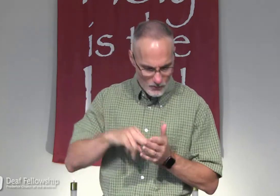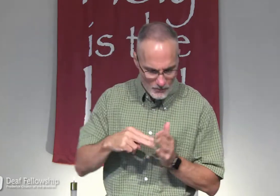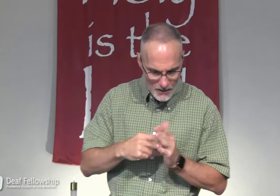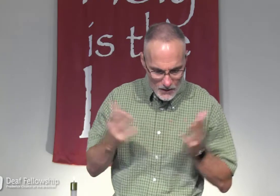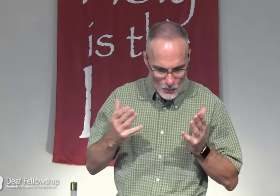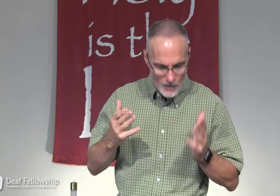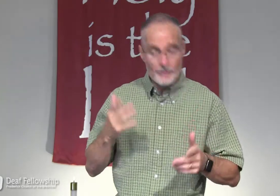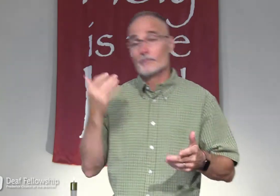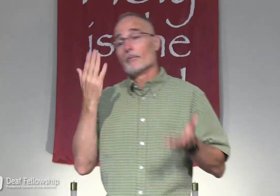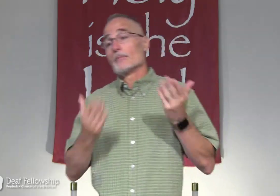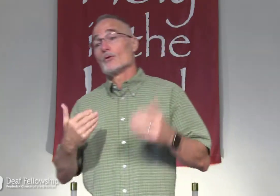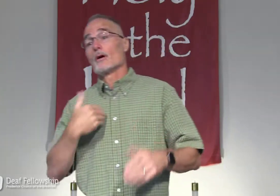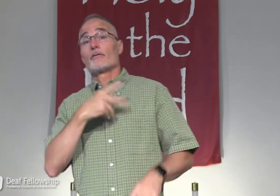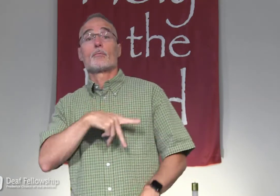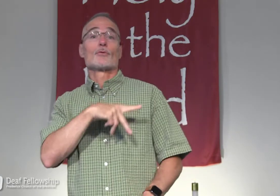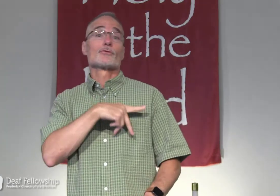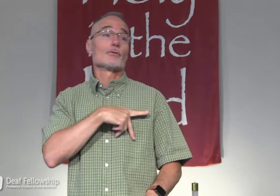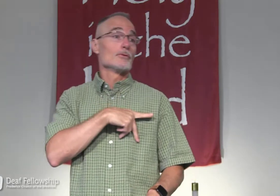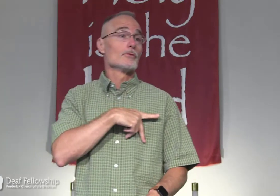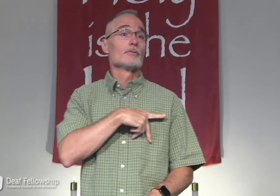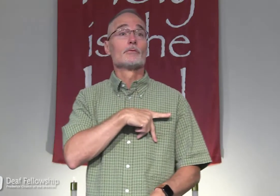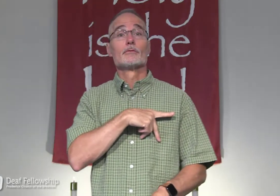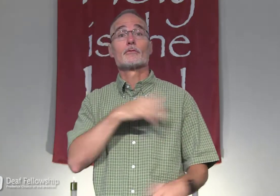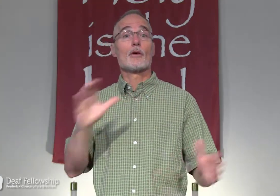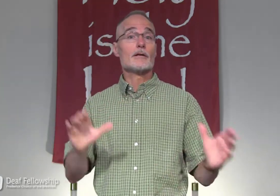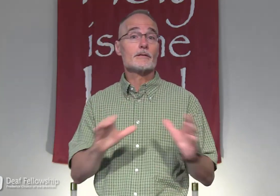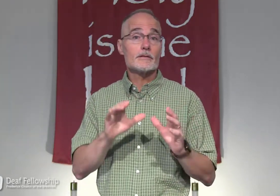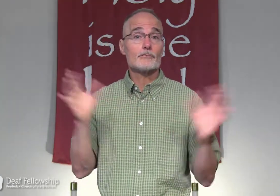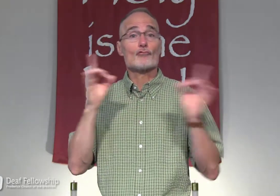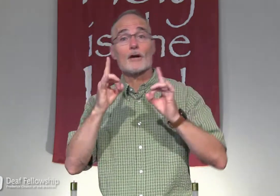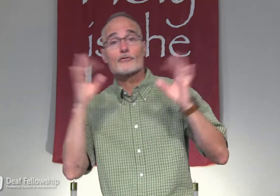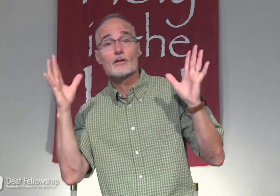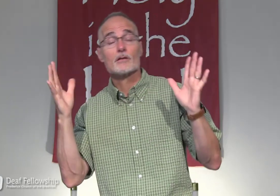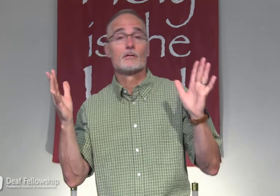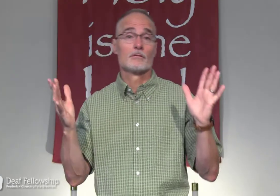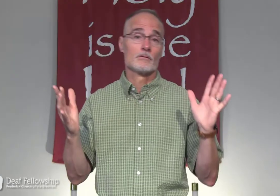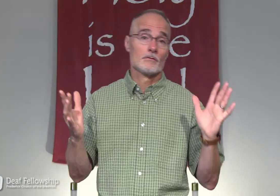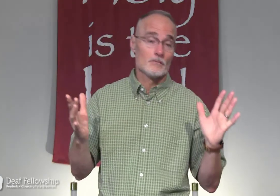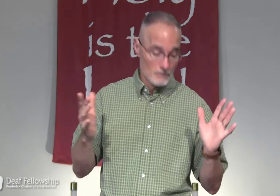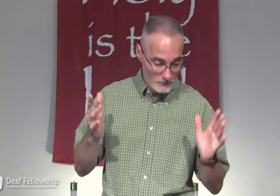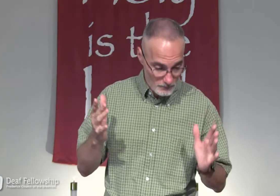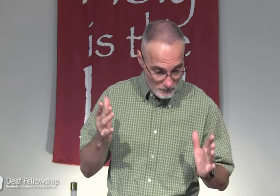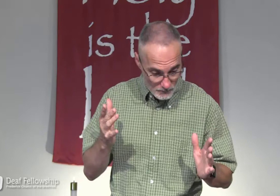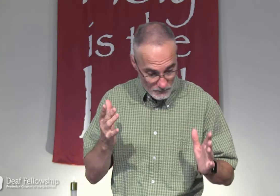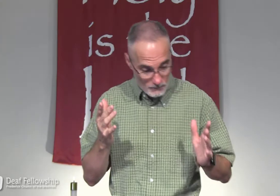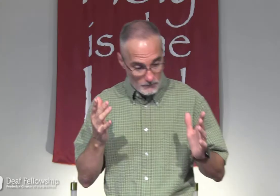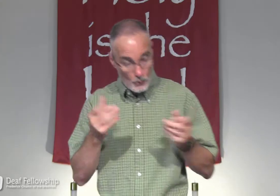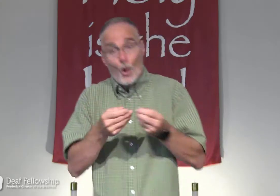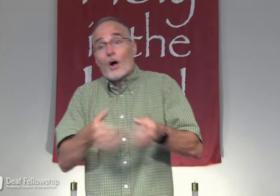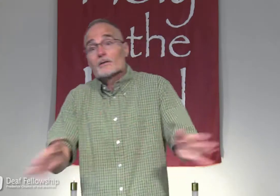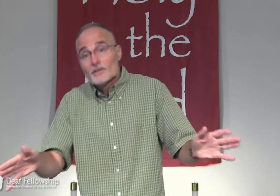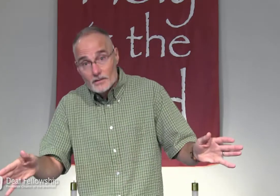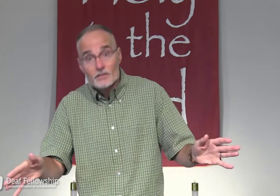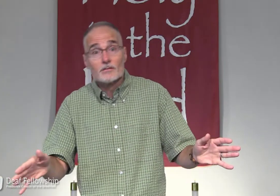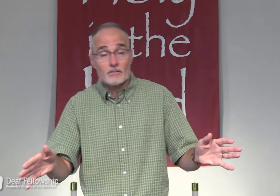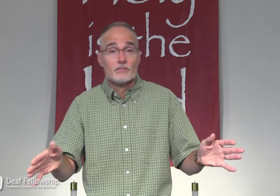describes it as soul trouble. So, for example, maybe you have a personal crisis, some sort of